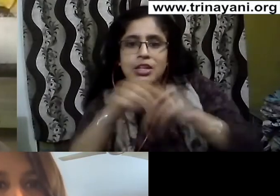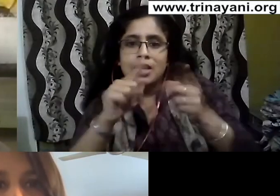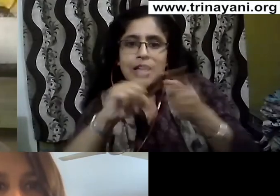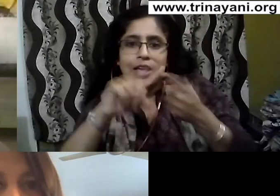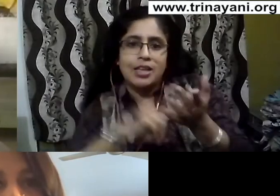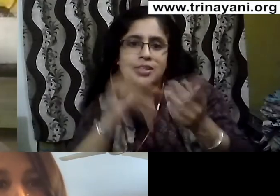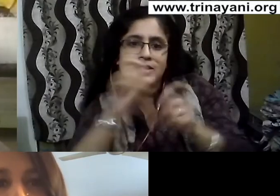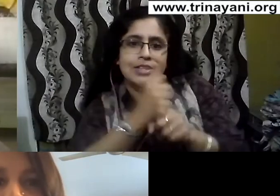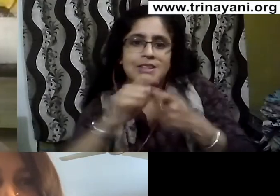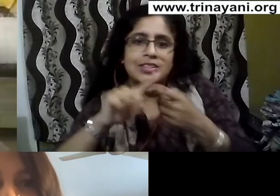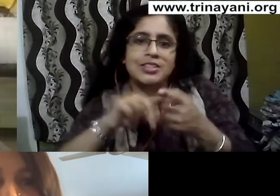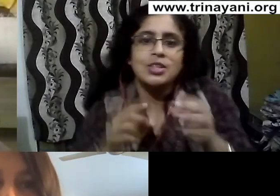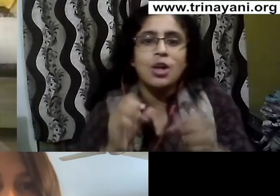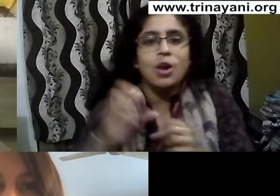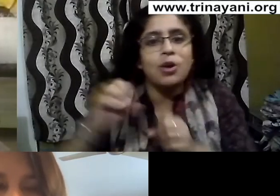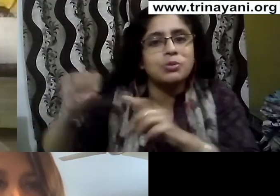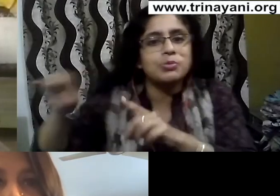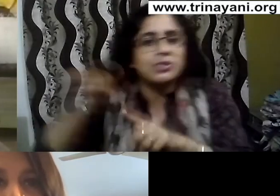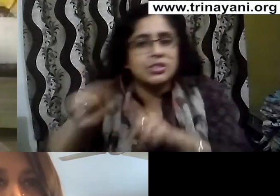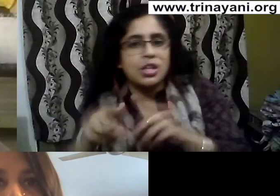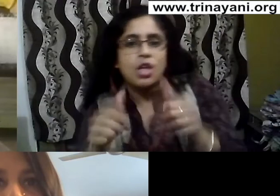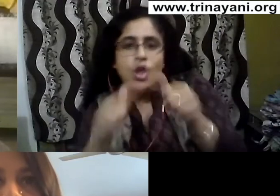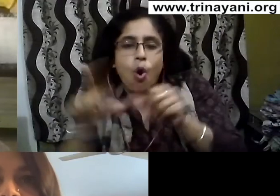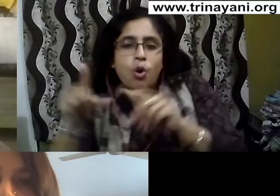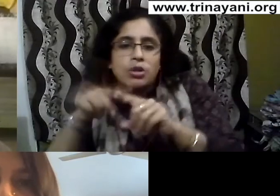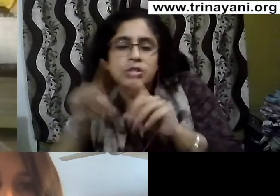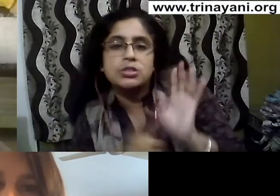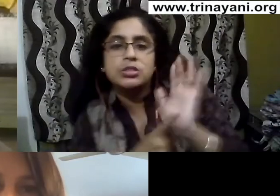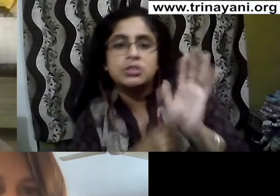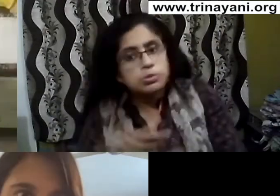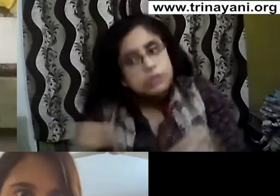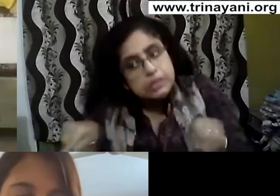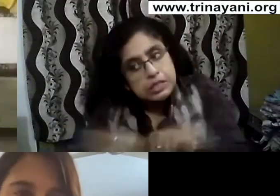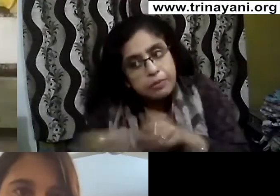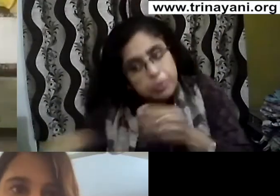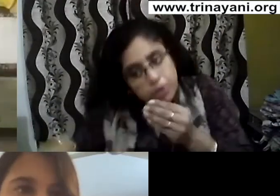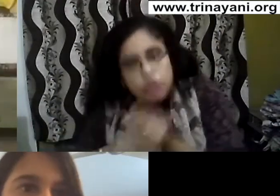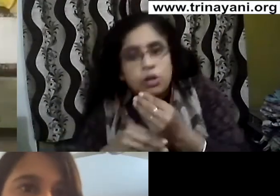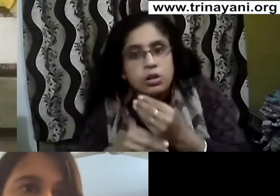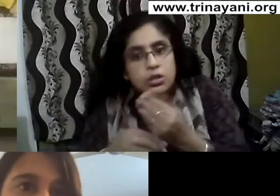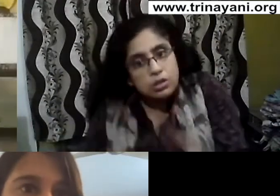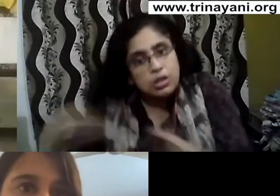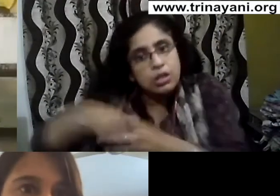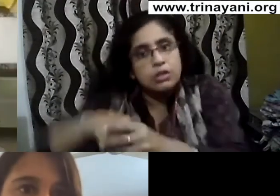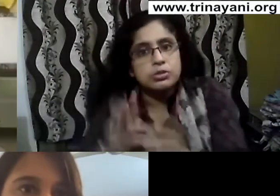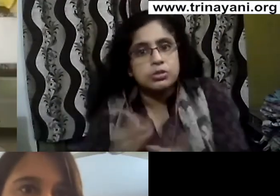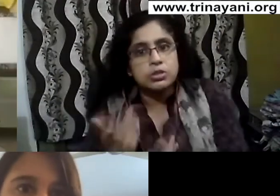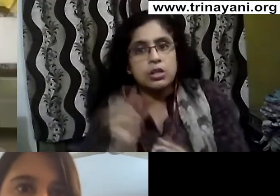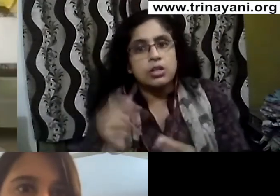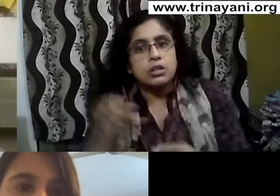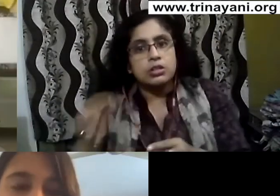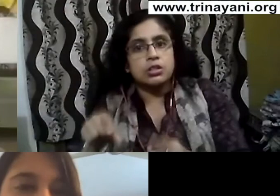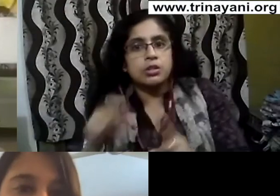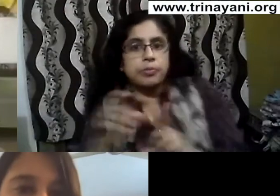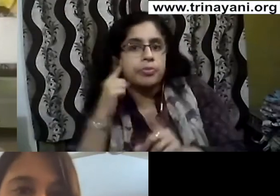picks up the keywords that you use in your alt text and shows it up in relevant searches. Right? We can't just be using, digital creators can't